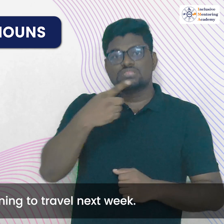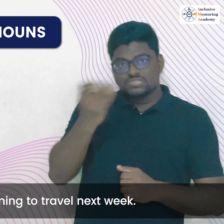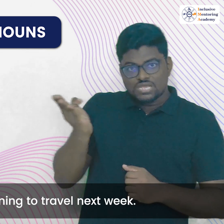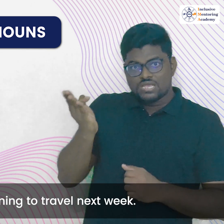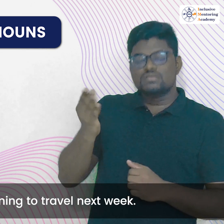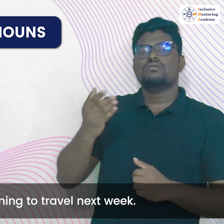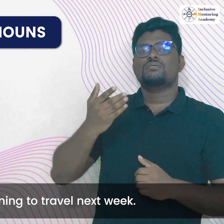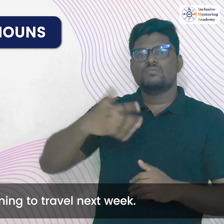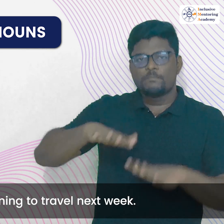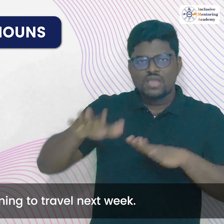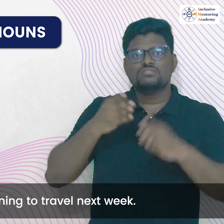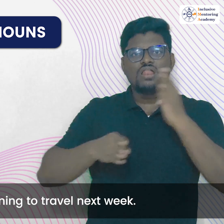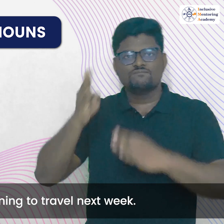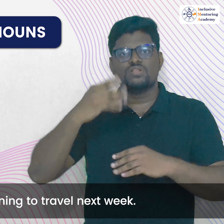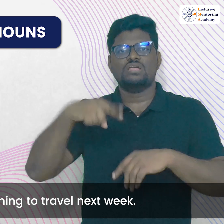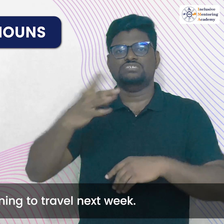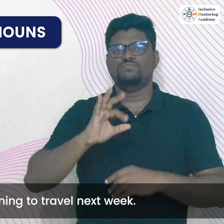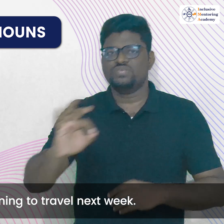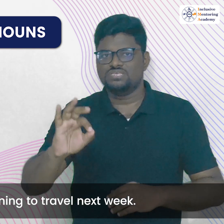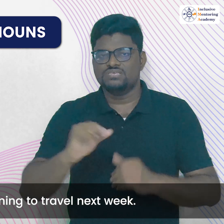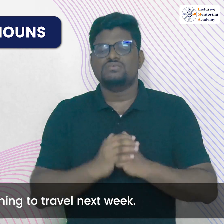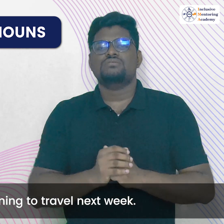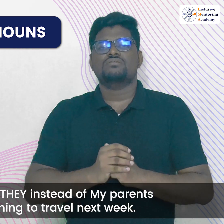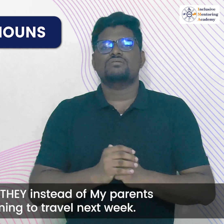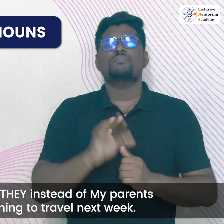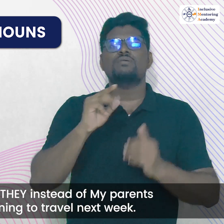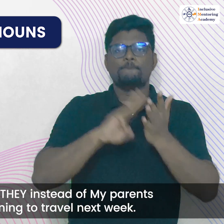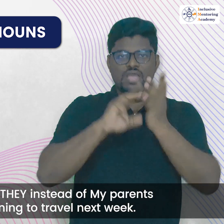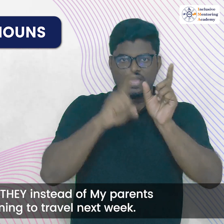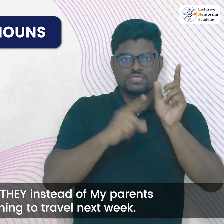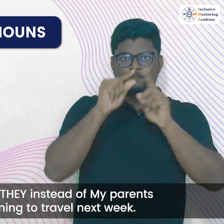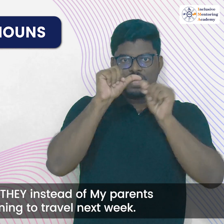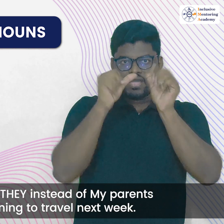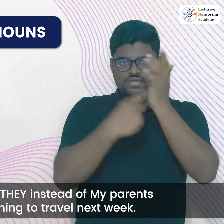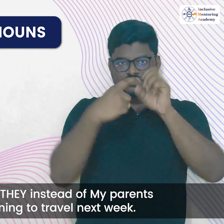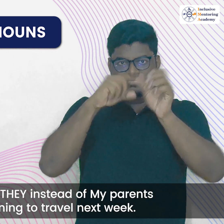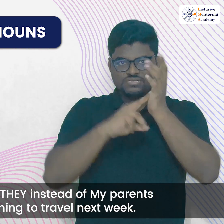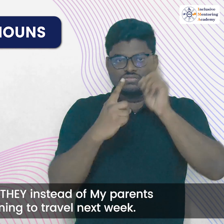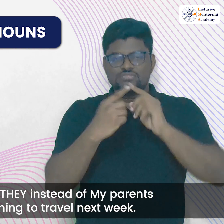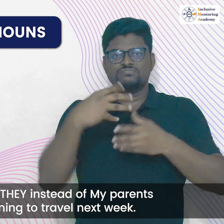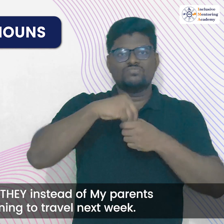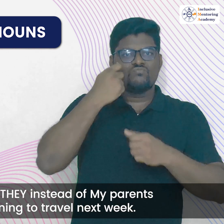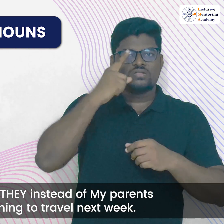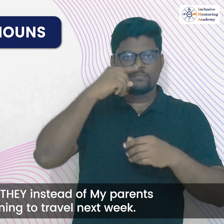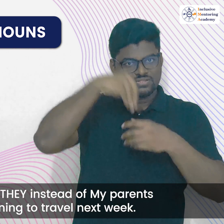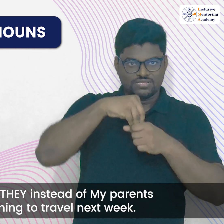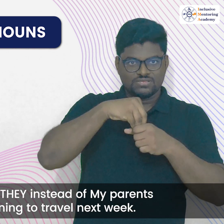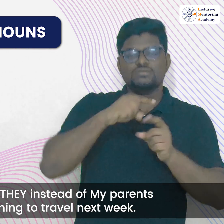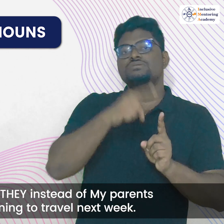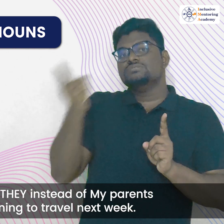They are planning to travel next week. Here we can use they instead of my parents. They are planning to